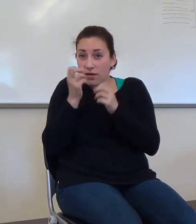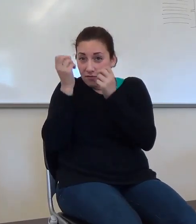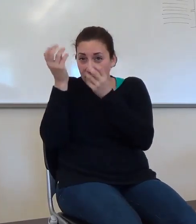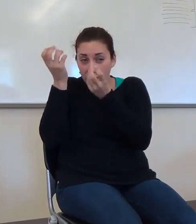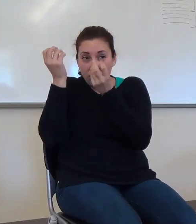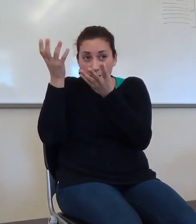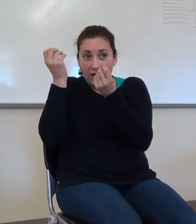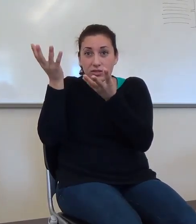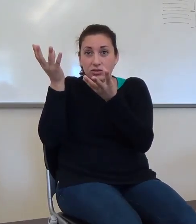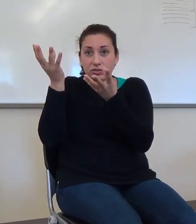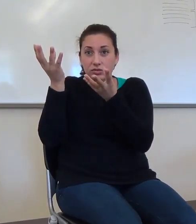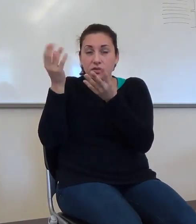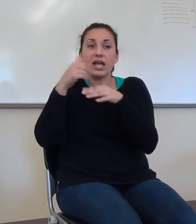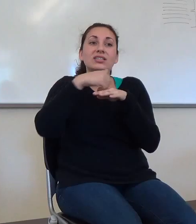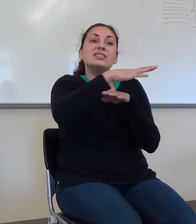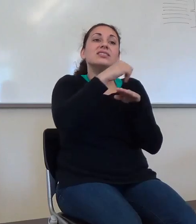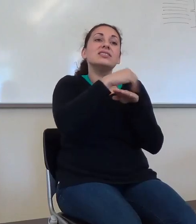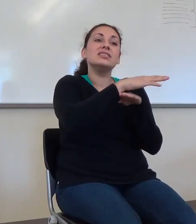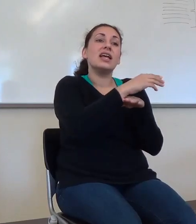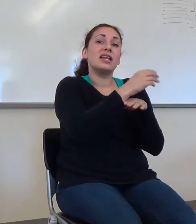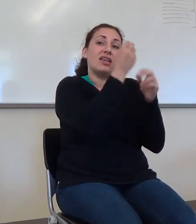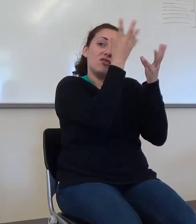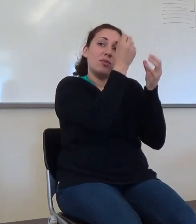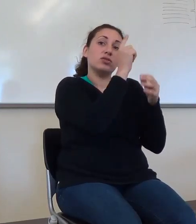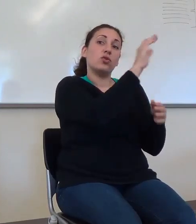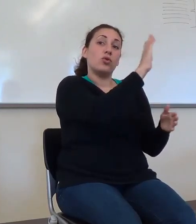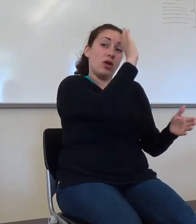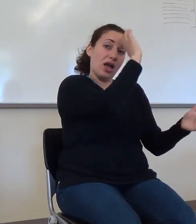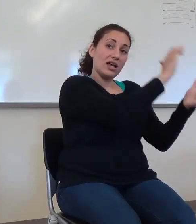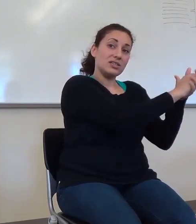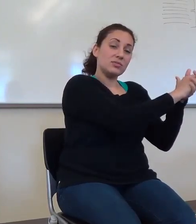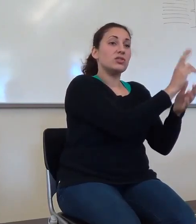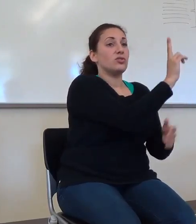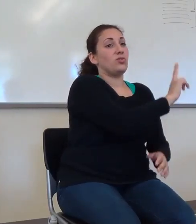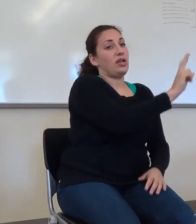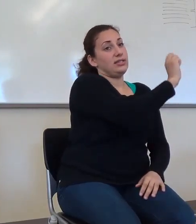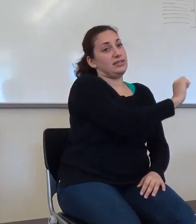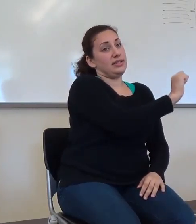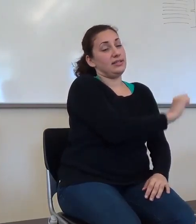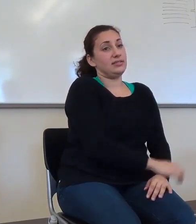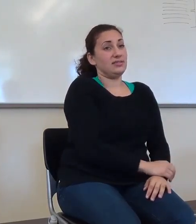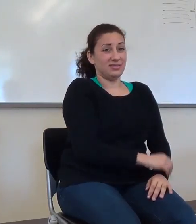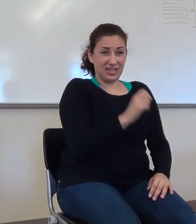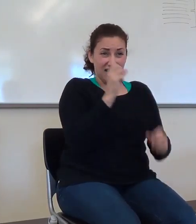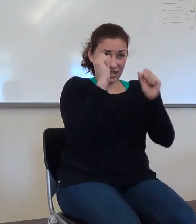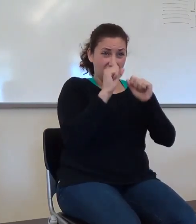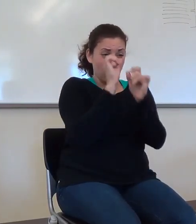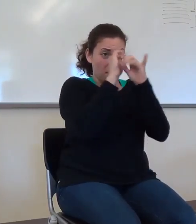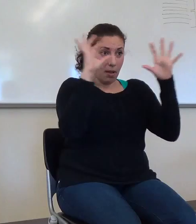in the United States. Can you imagine being arrested for sending newspaper